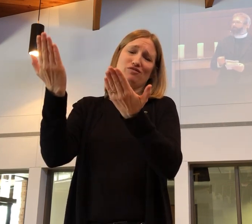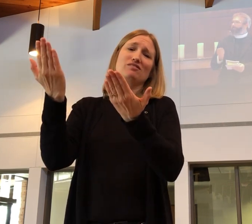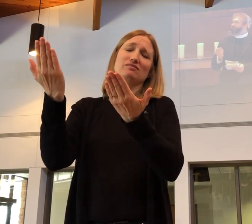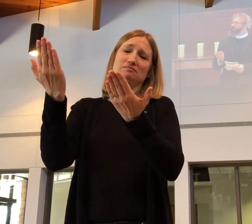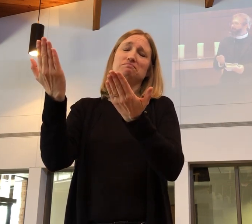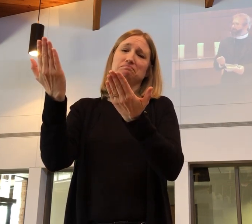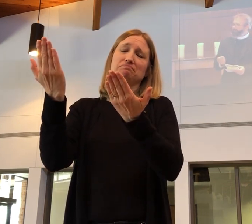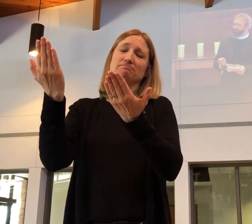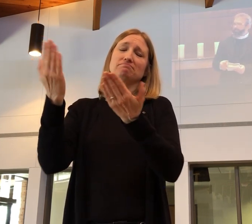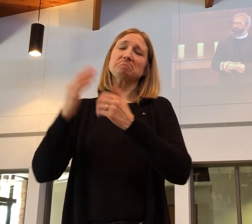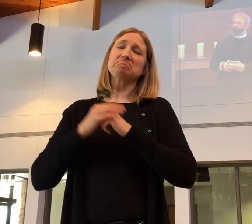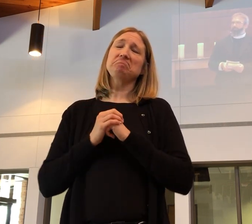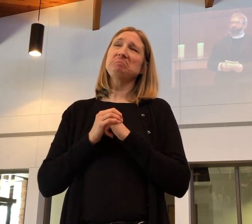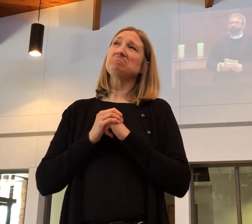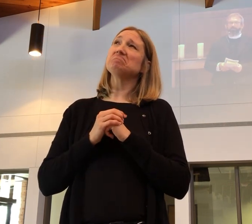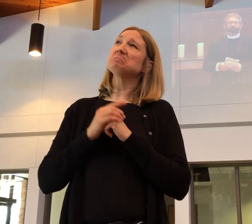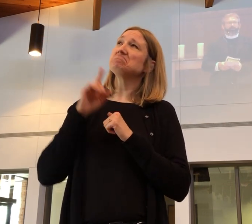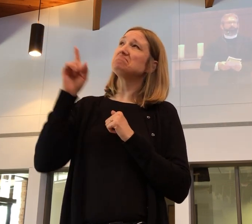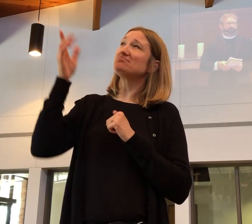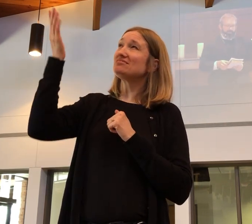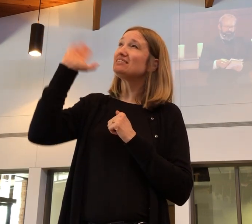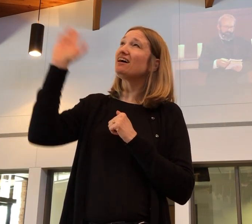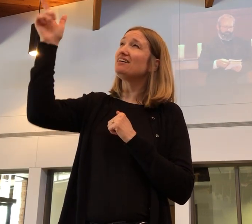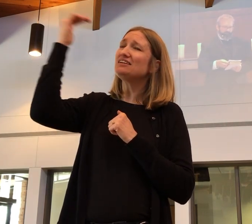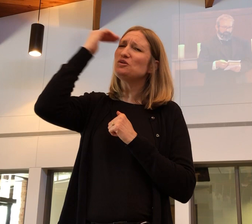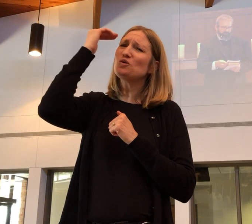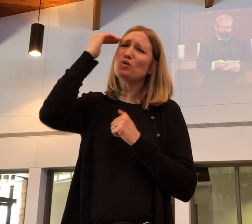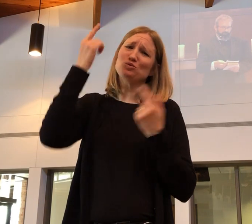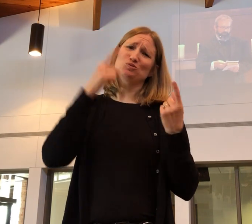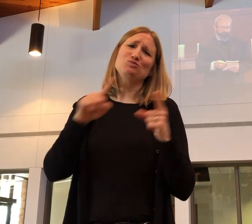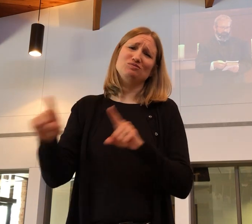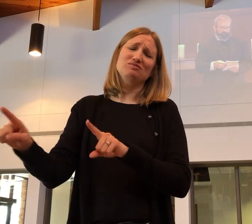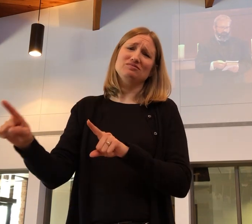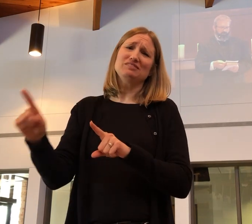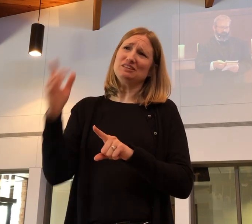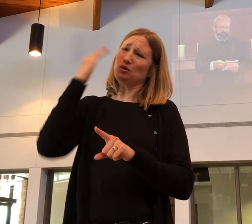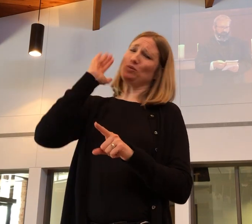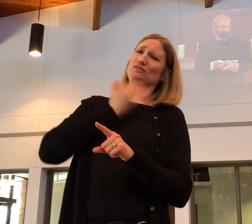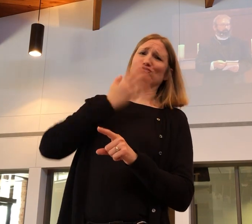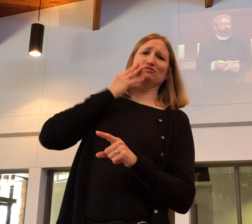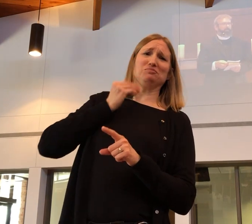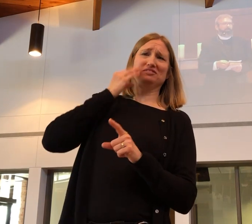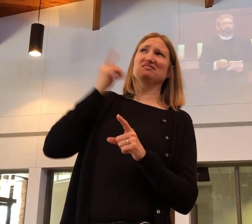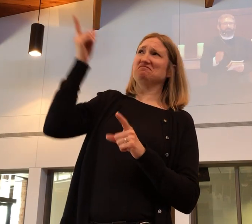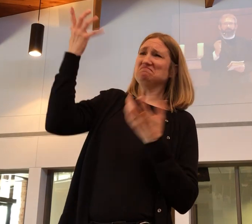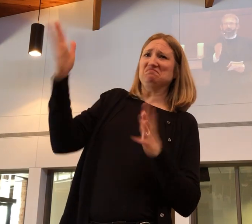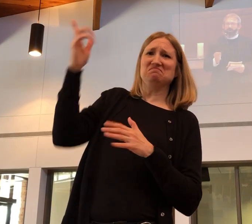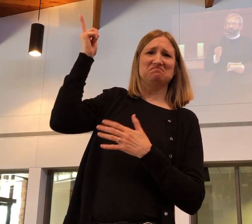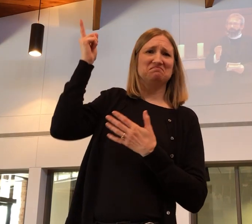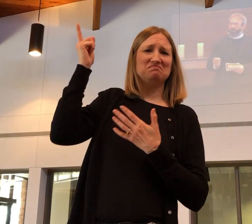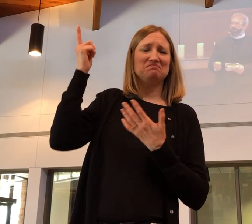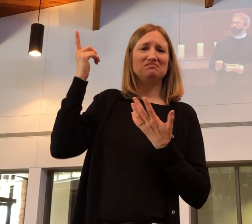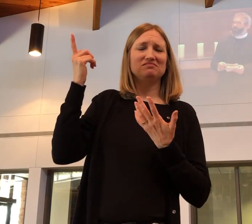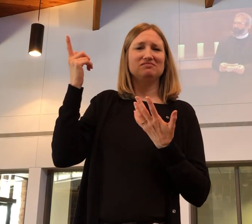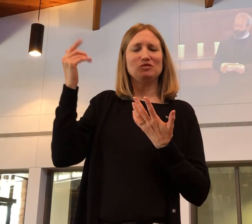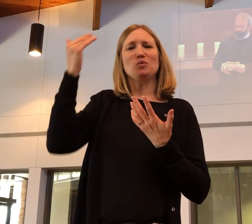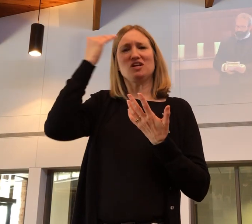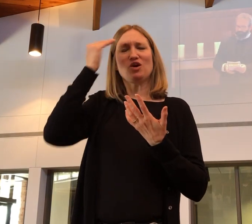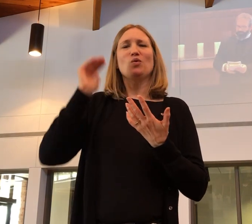God knows precisely what we go through at times. That we know that our